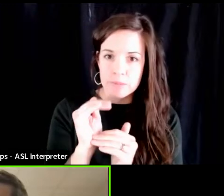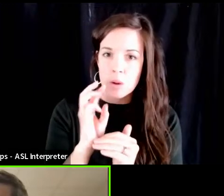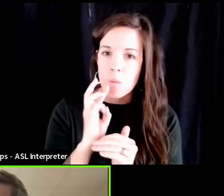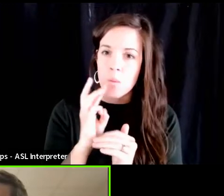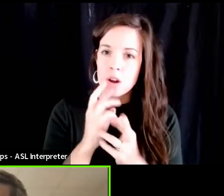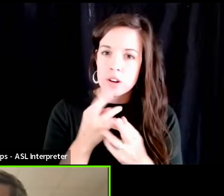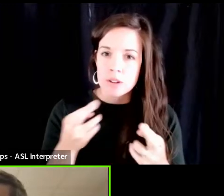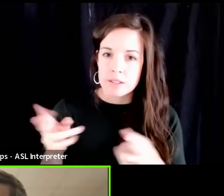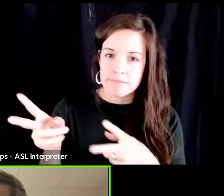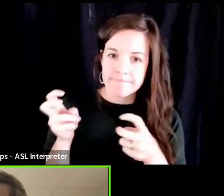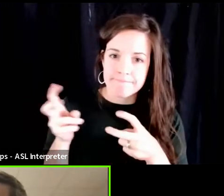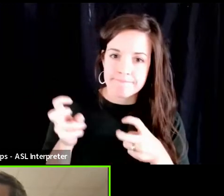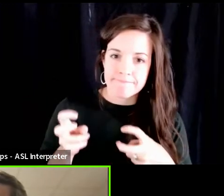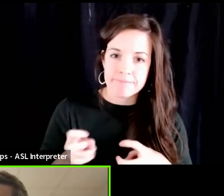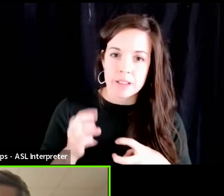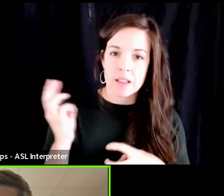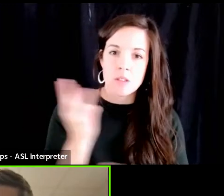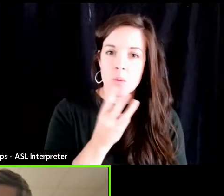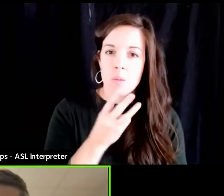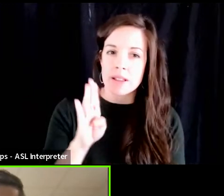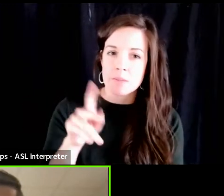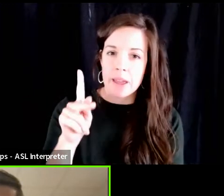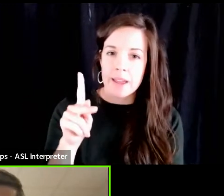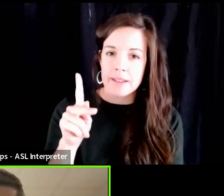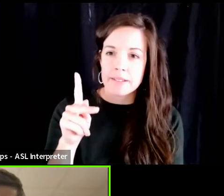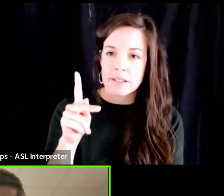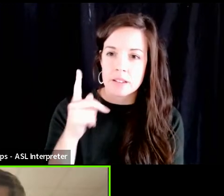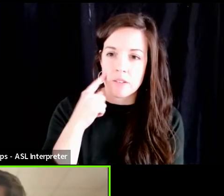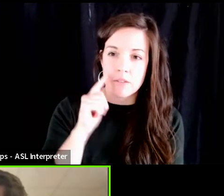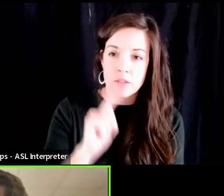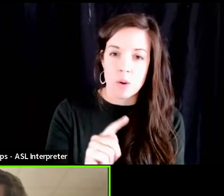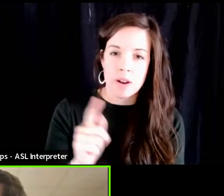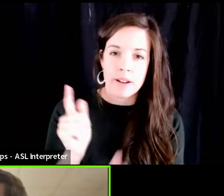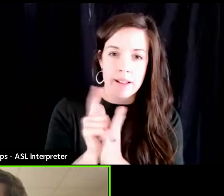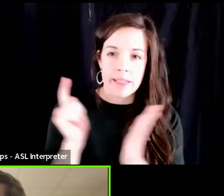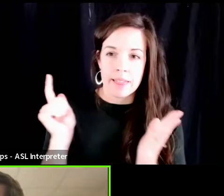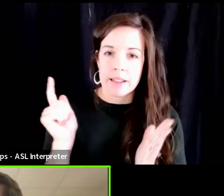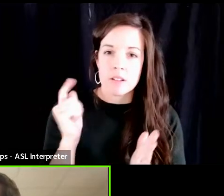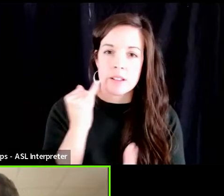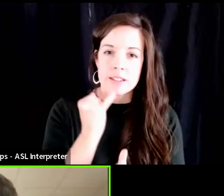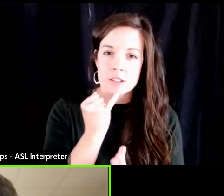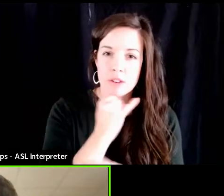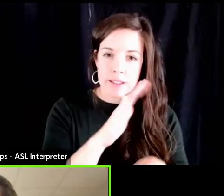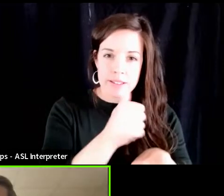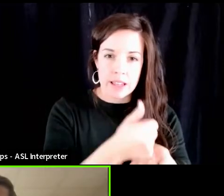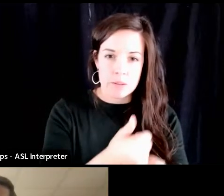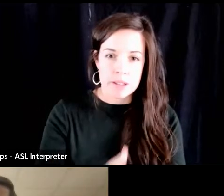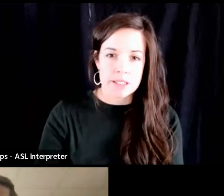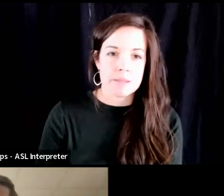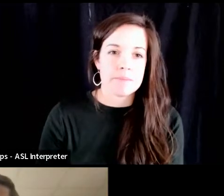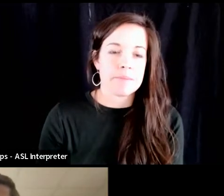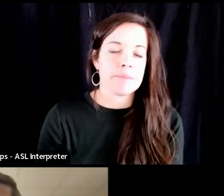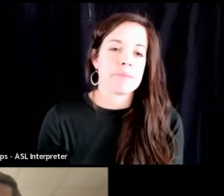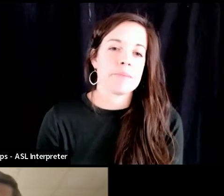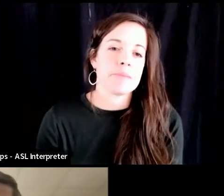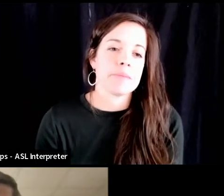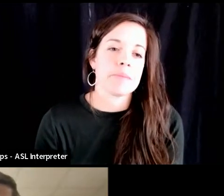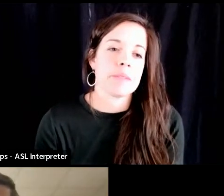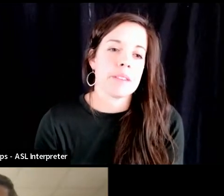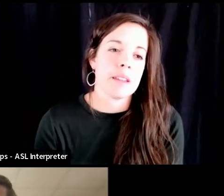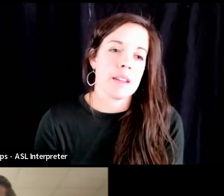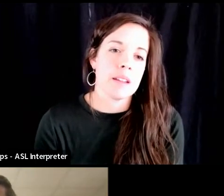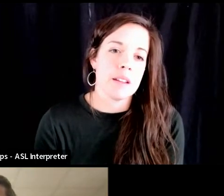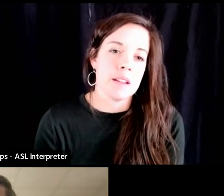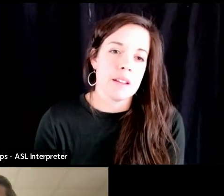Palestinian communities in the West Bank in favor of illegal Israeli settlements? So